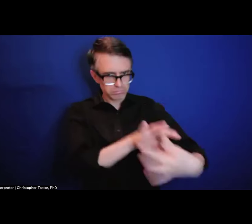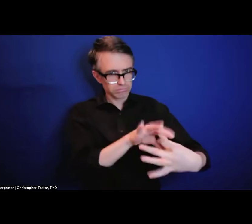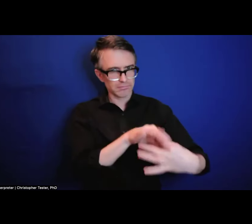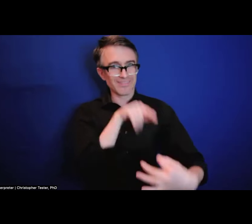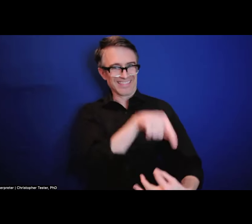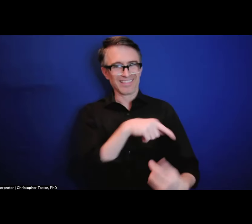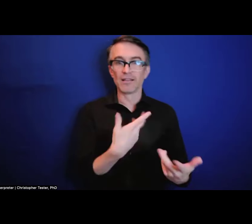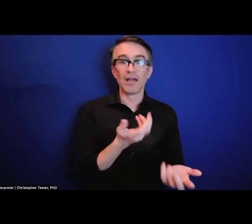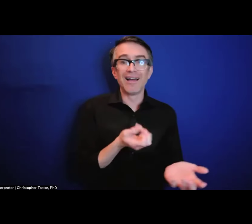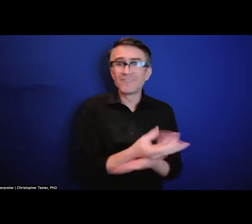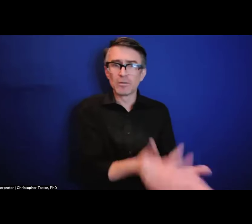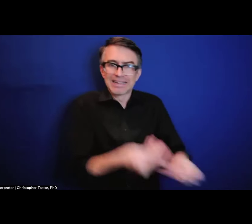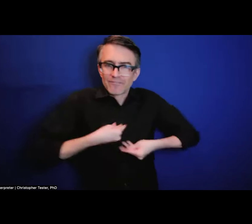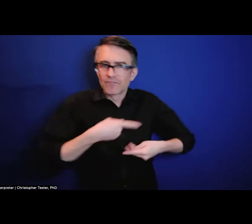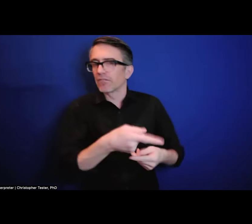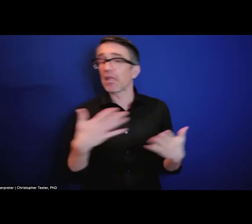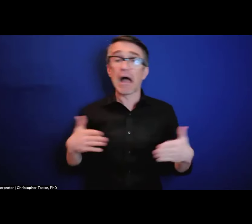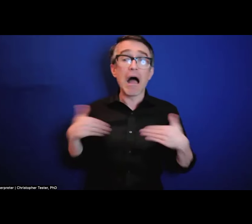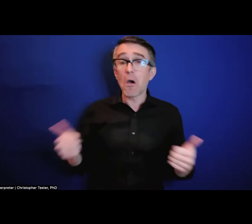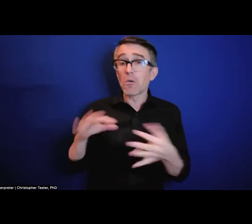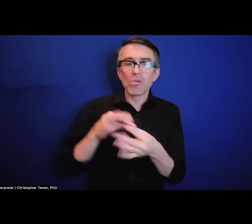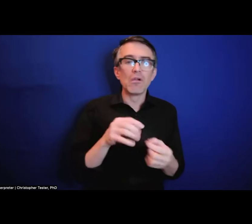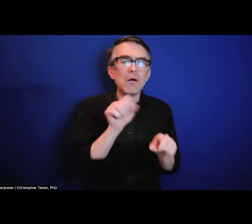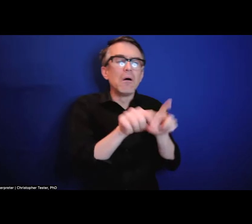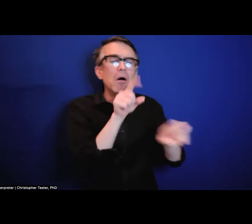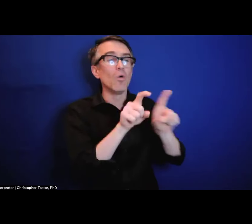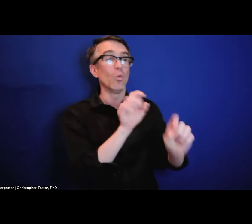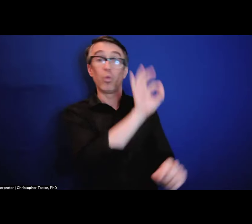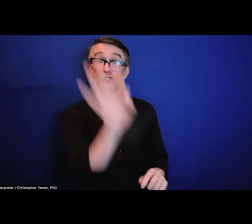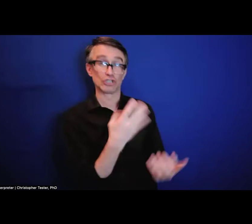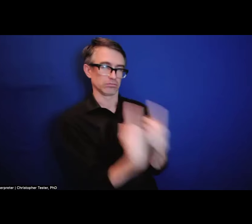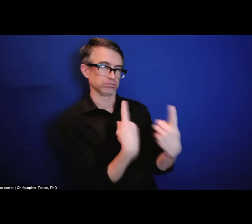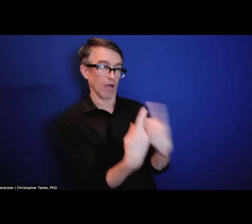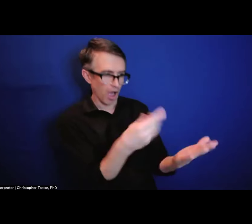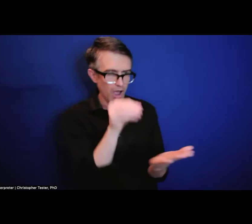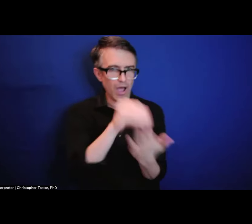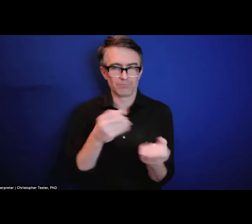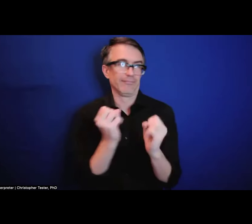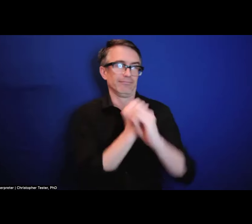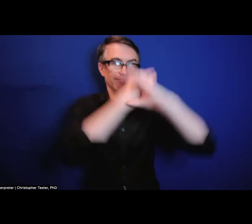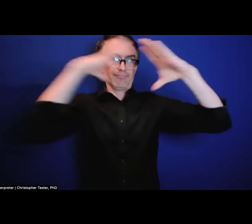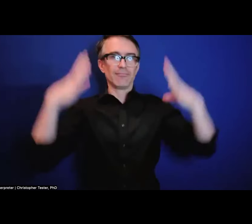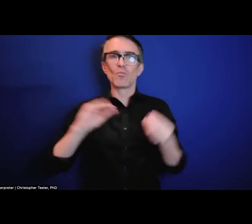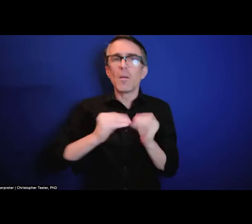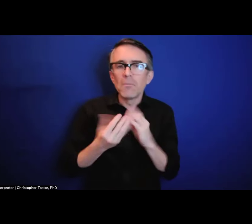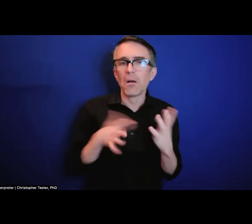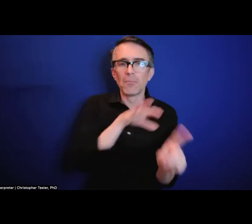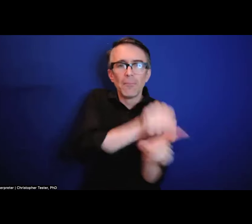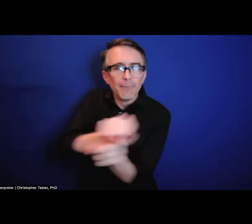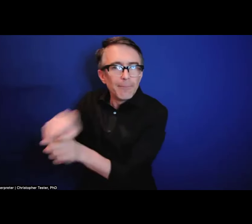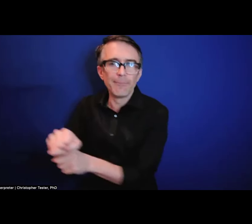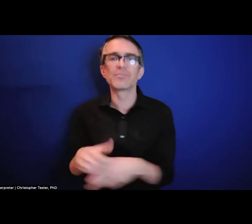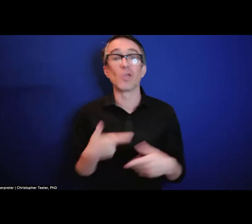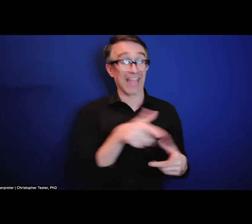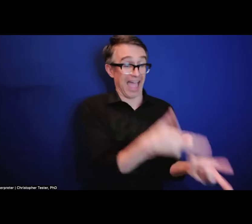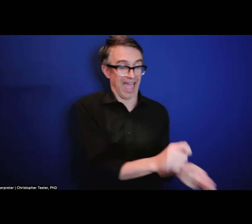in this particular project, we're looking at providing accessible formats such as Braille and sign language, and